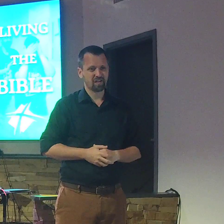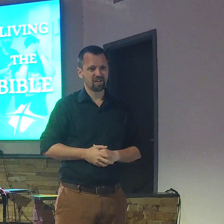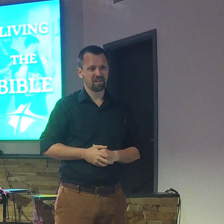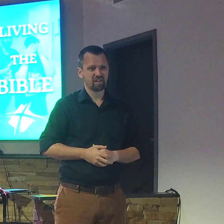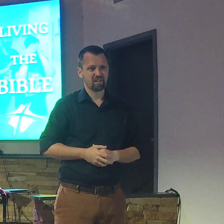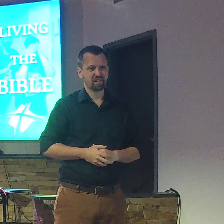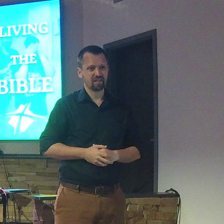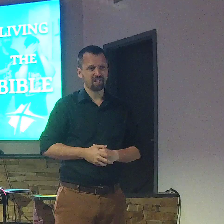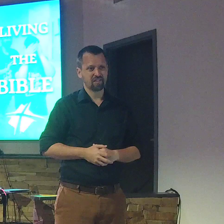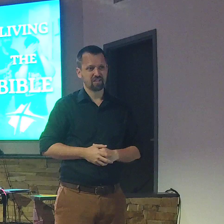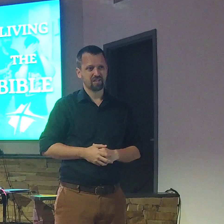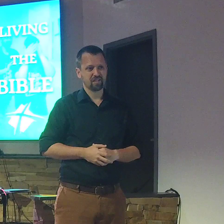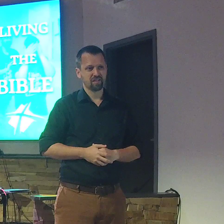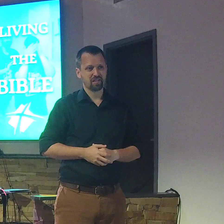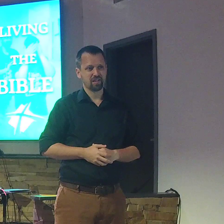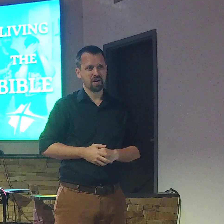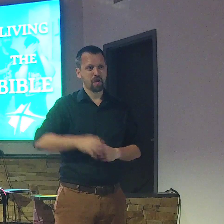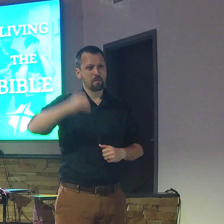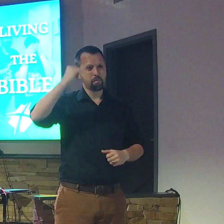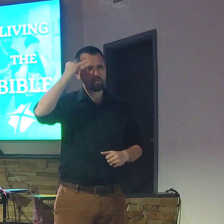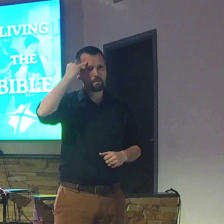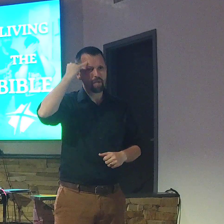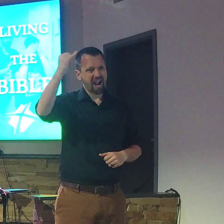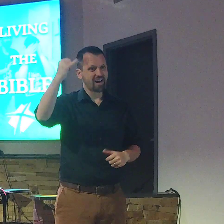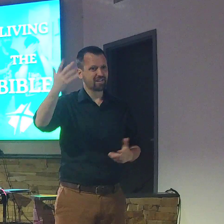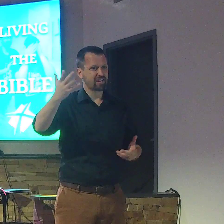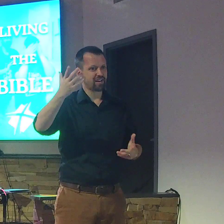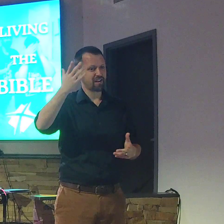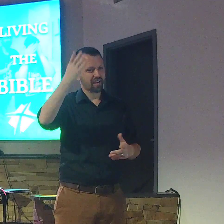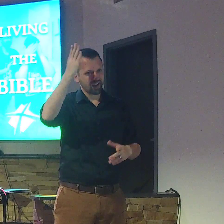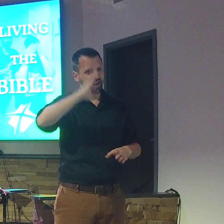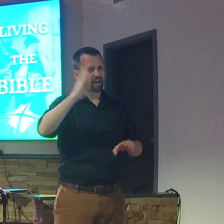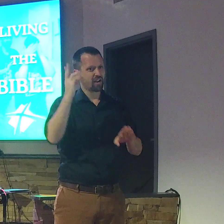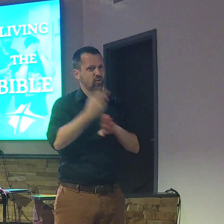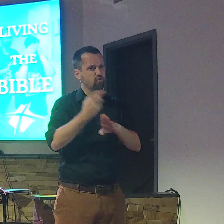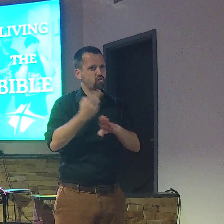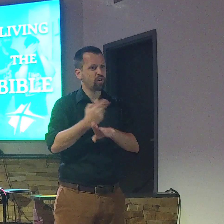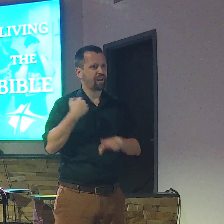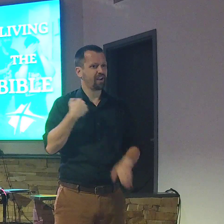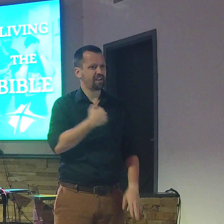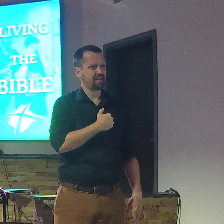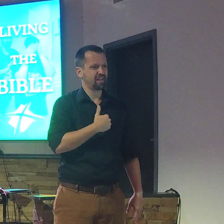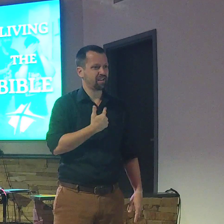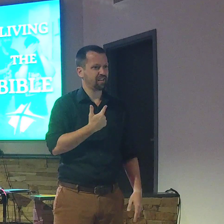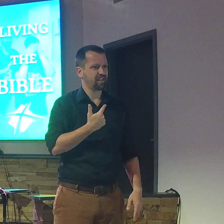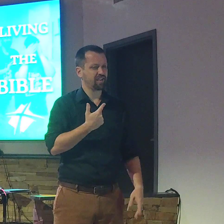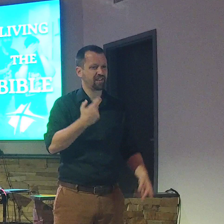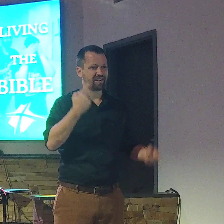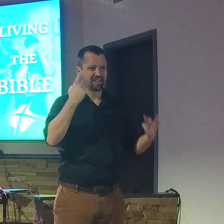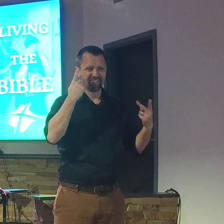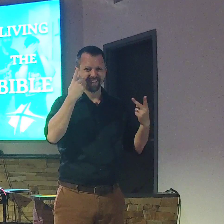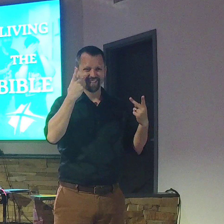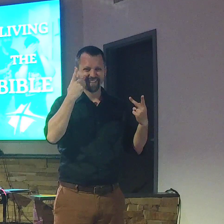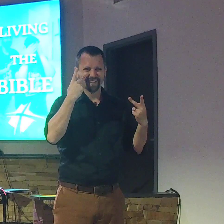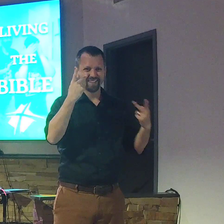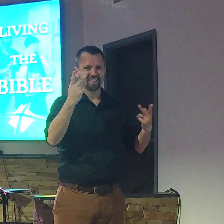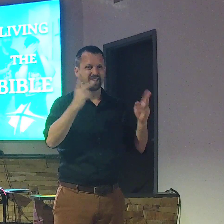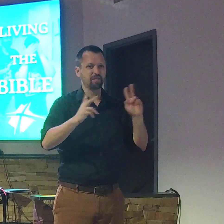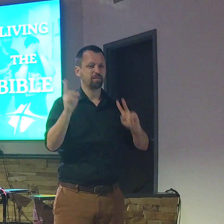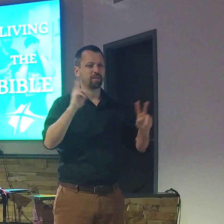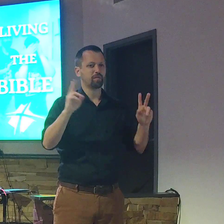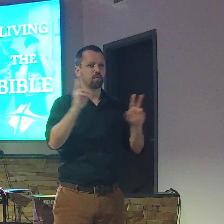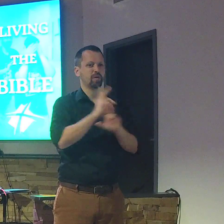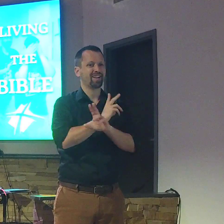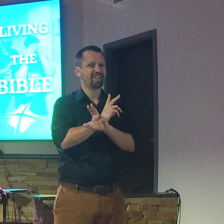today. Imagine what God could do through us to see people come to faith